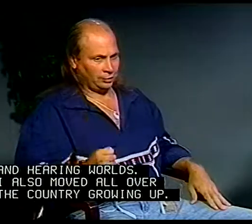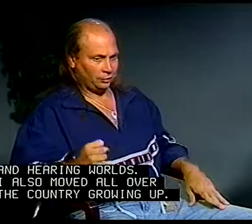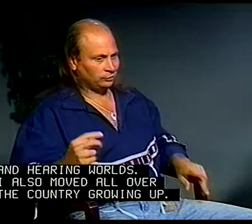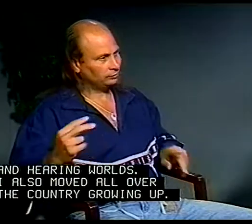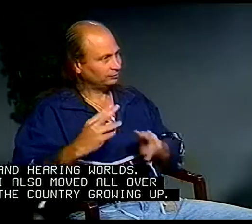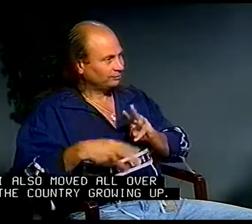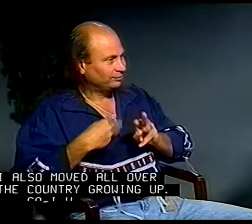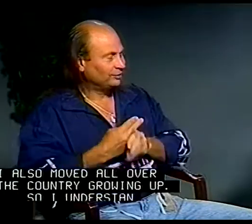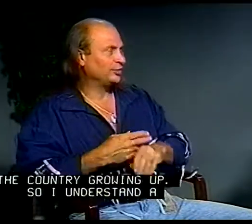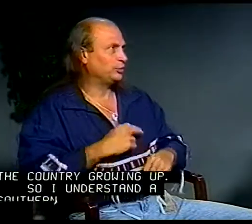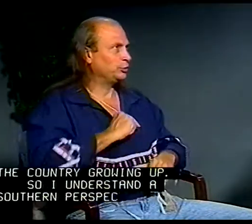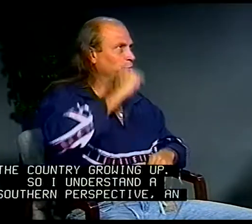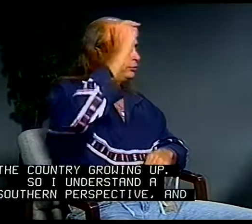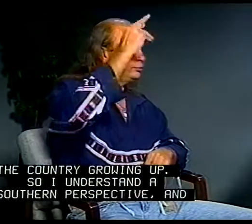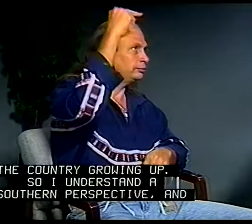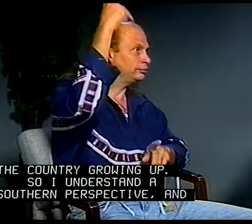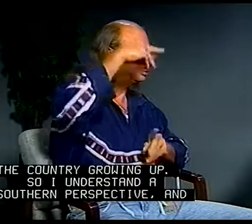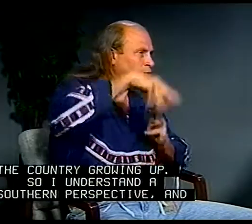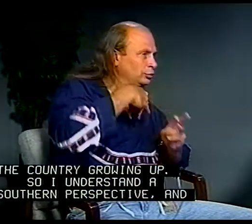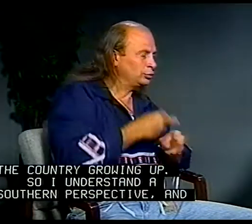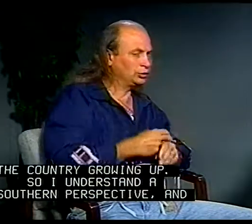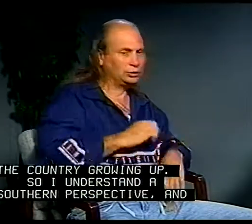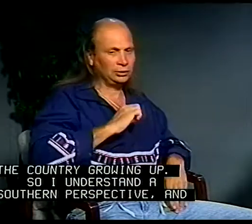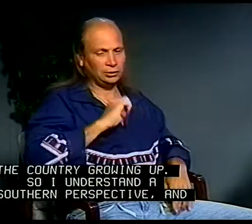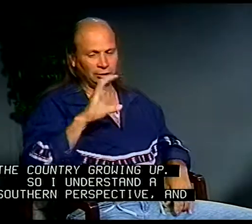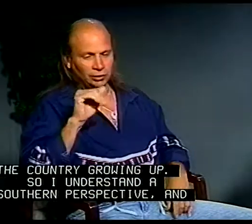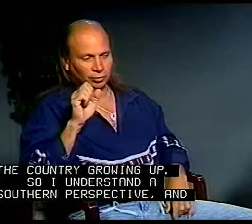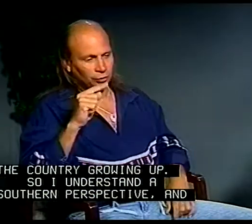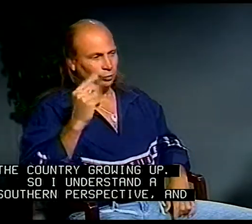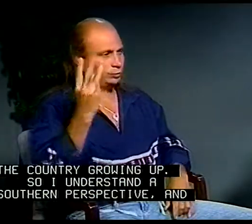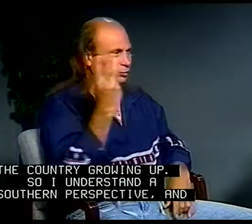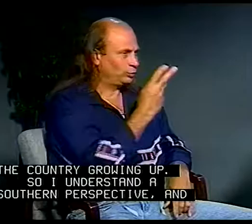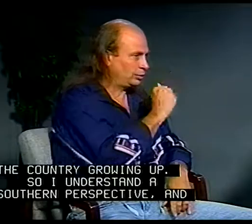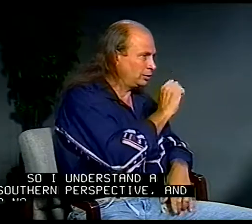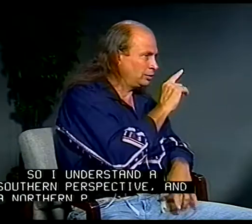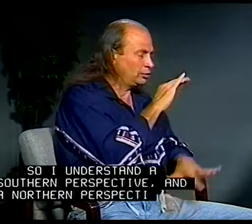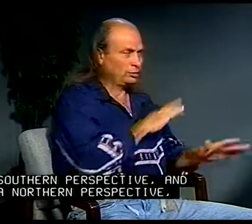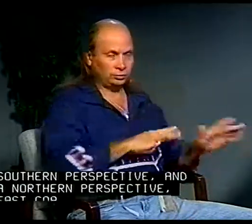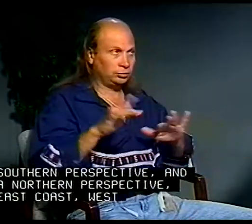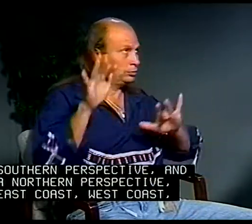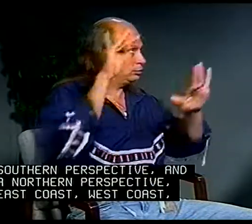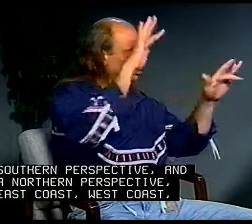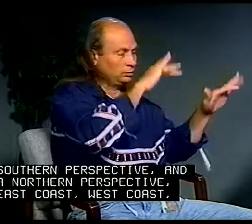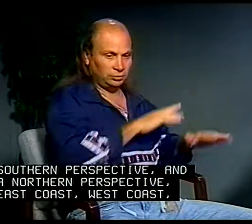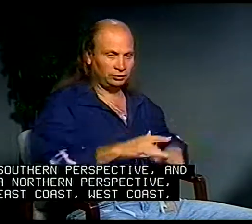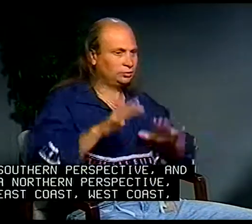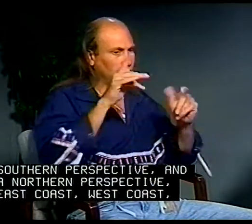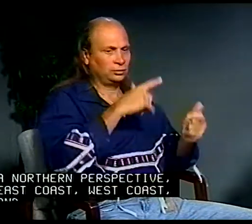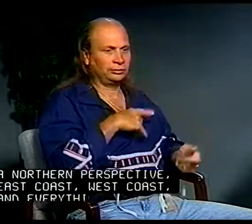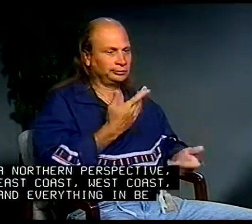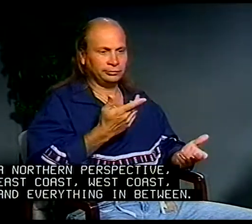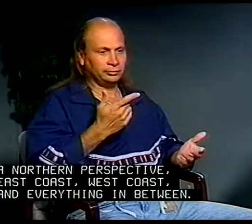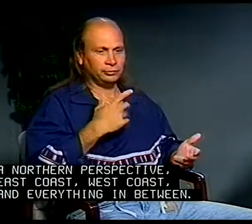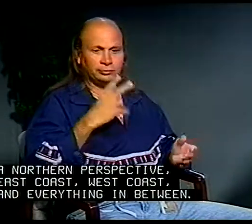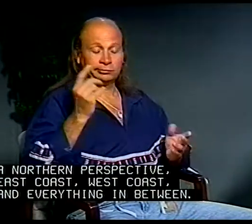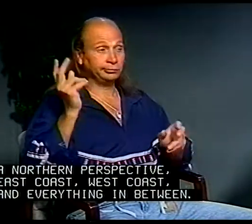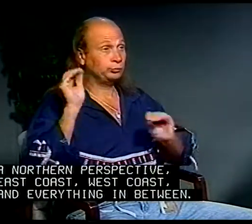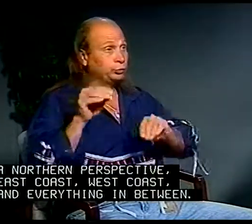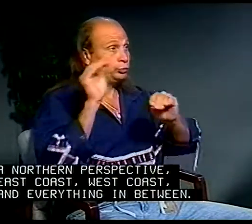I also moved all over the country growing up. So I understand a southern perspective and a northern perspective, East Coast, West